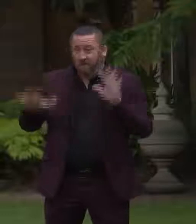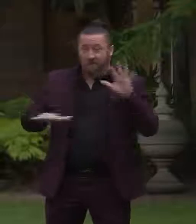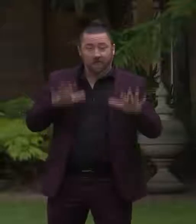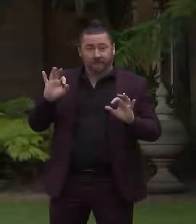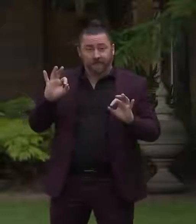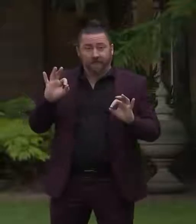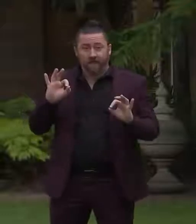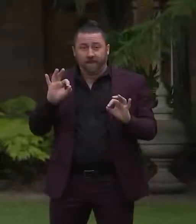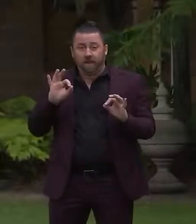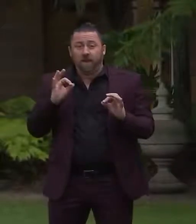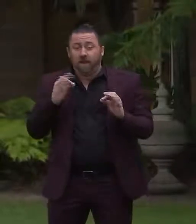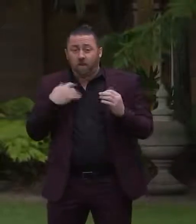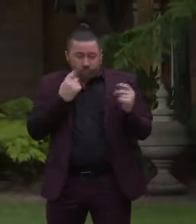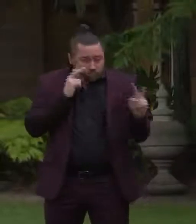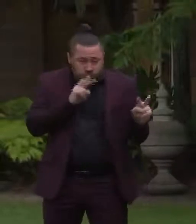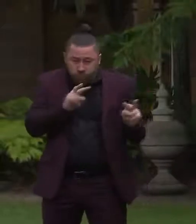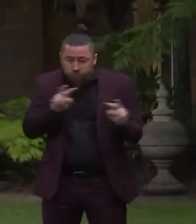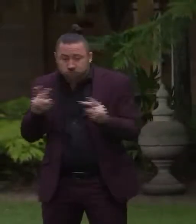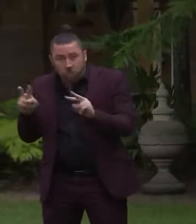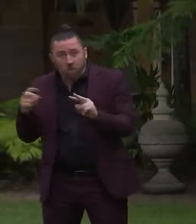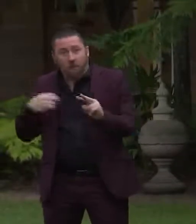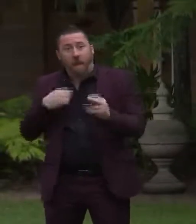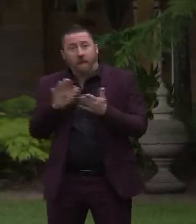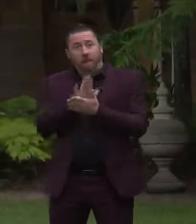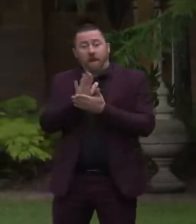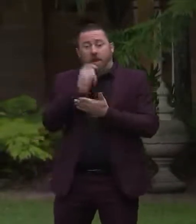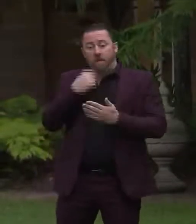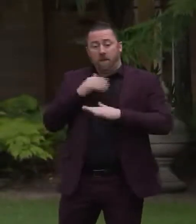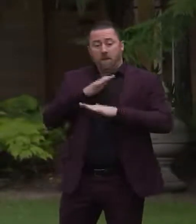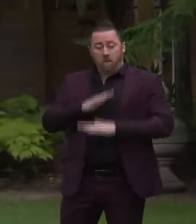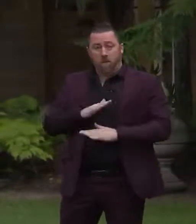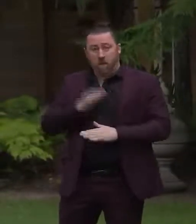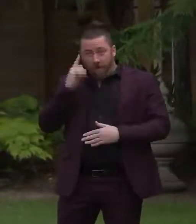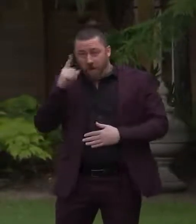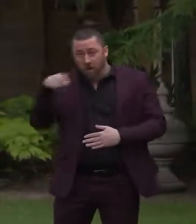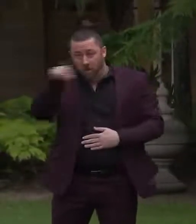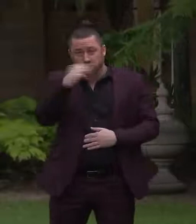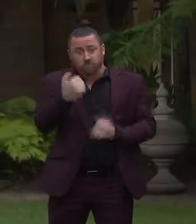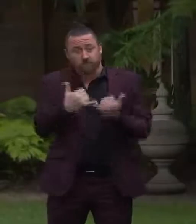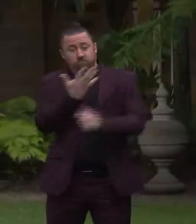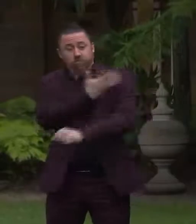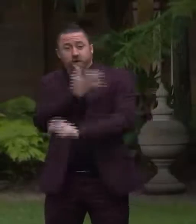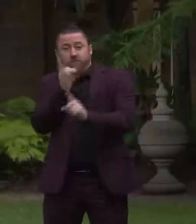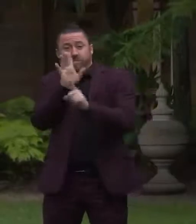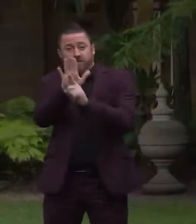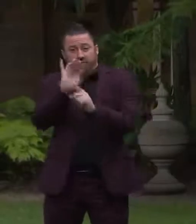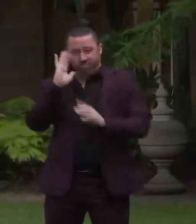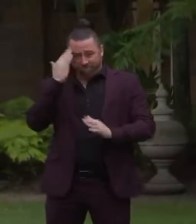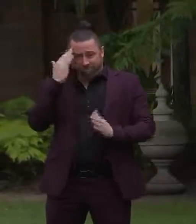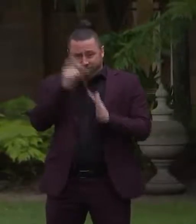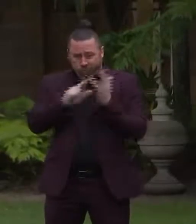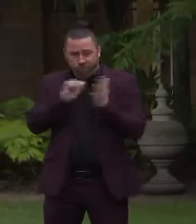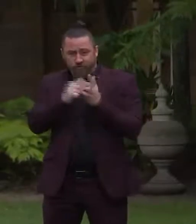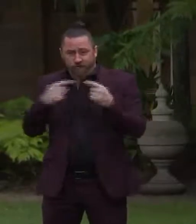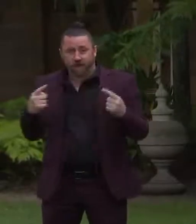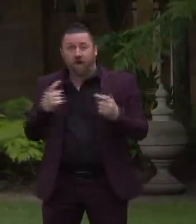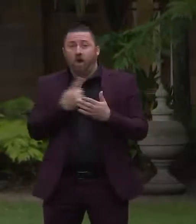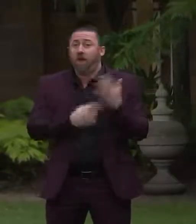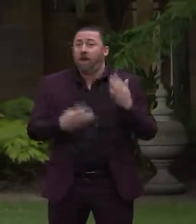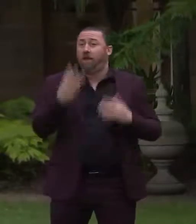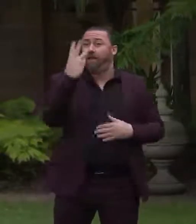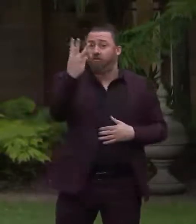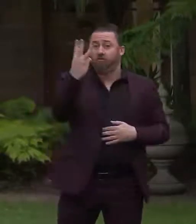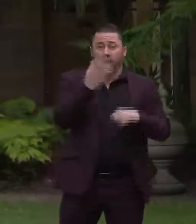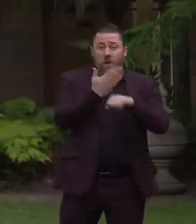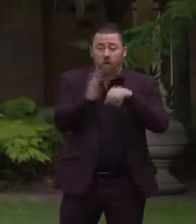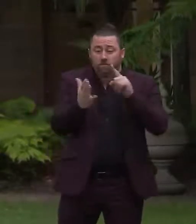We're very pleased with these results, and I think all Queenslanders should be proud of the mighty effort that they've put in. So today we only have 3 new